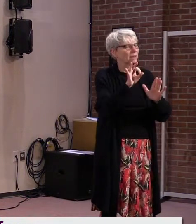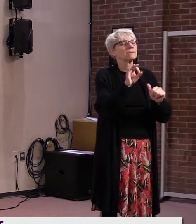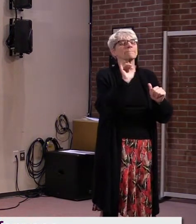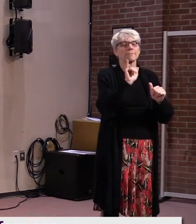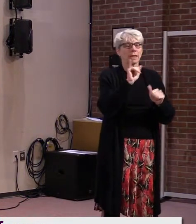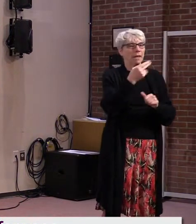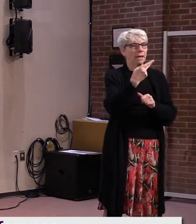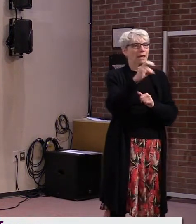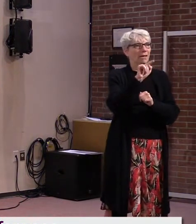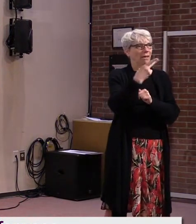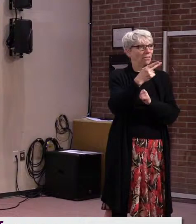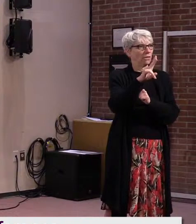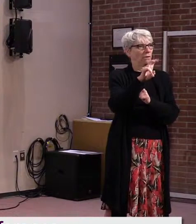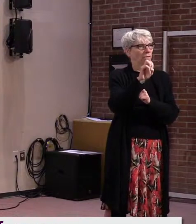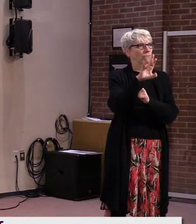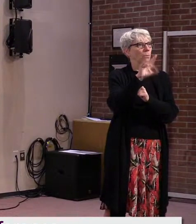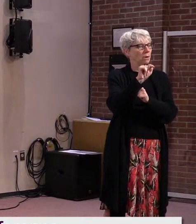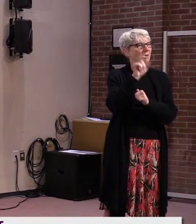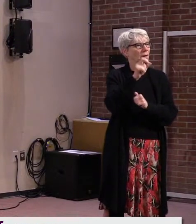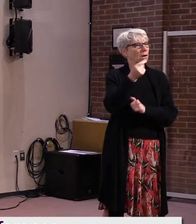healthvermont.gov/myvaccine. You can also call